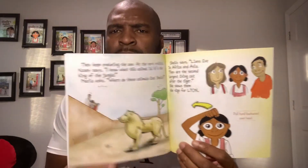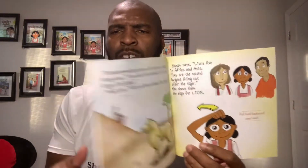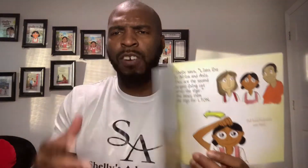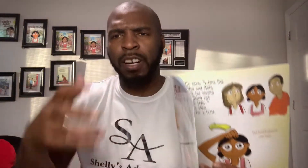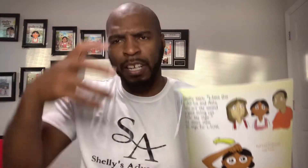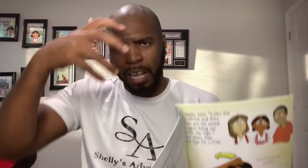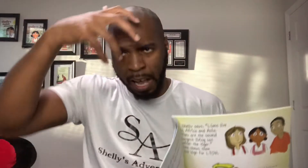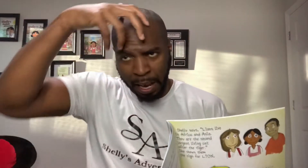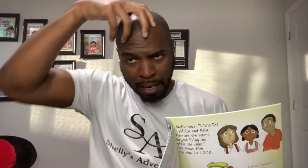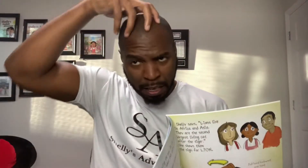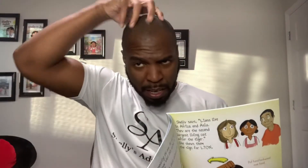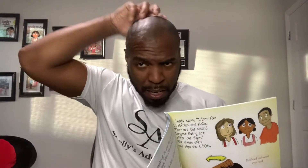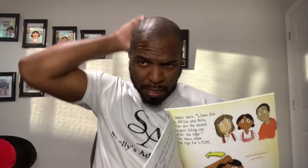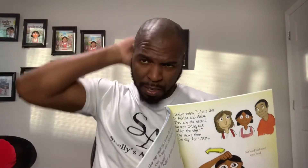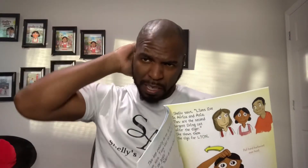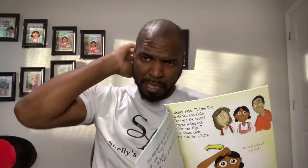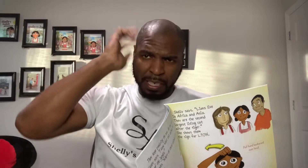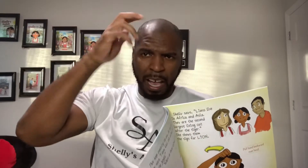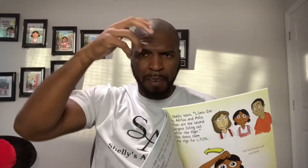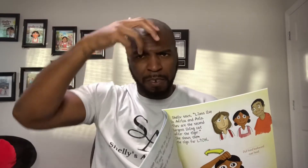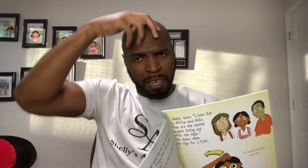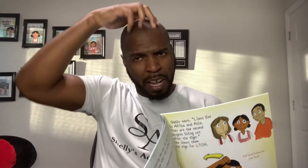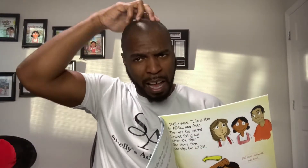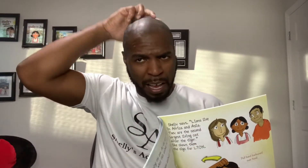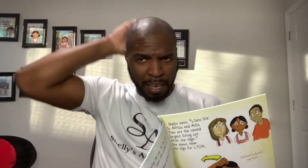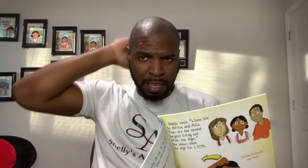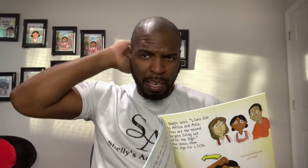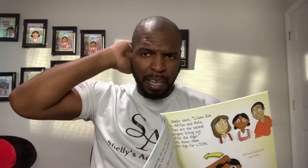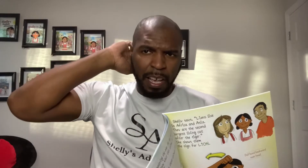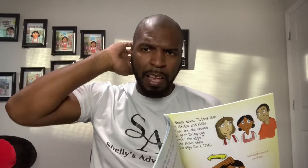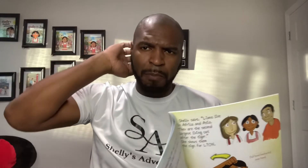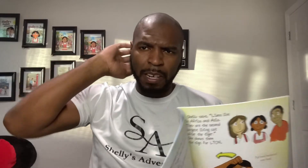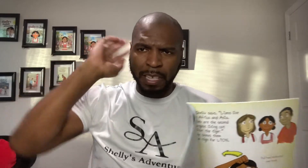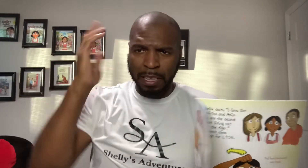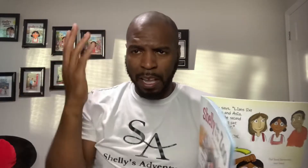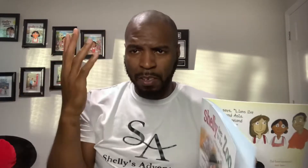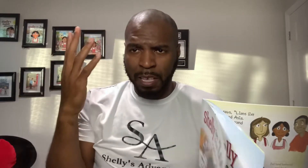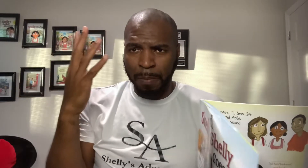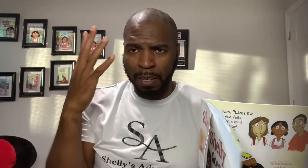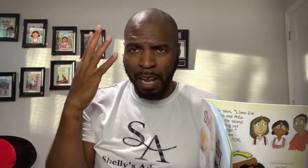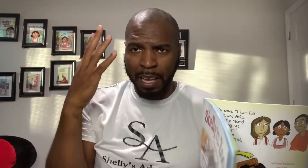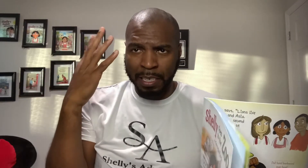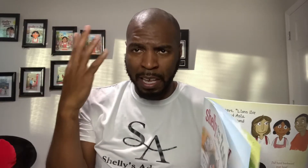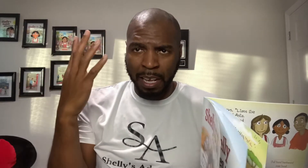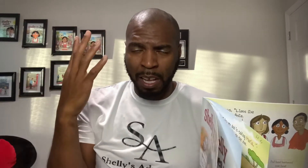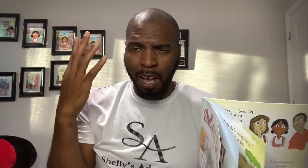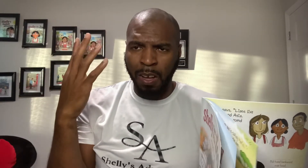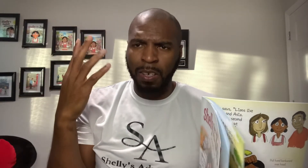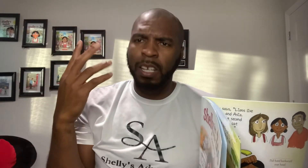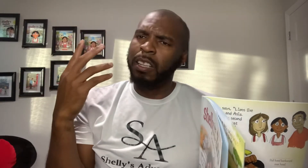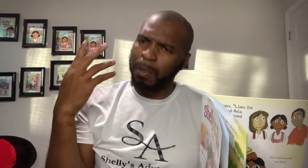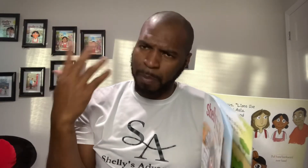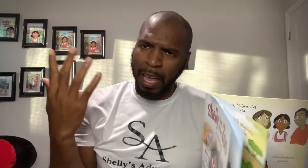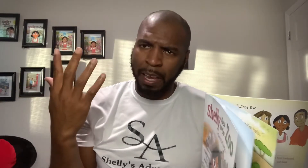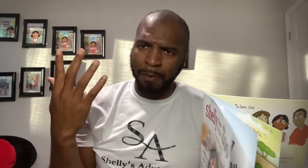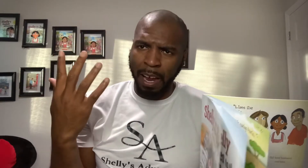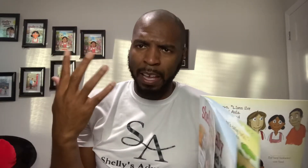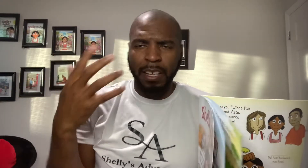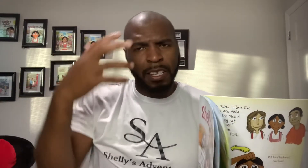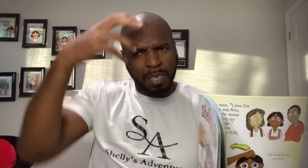for a lion. So this is sign for lion. And what is that thing on top of the lion's head called? The mane, right? So think